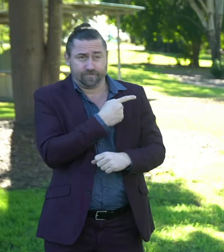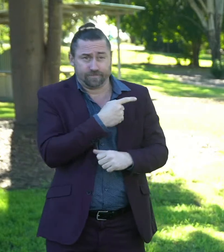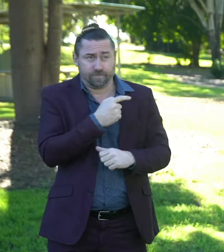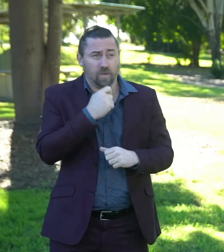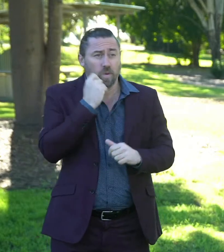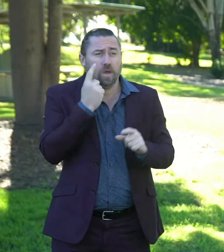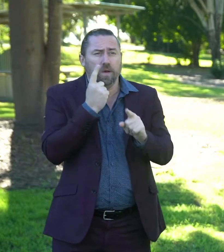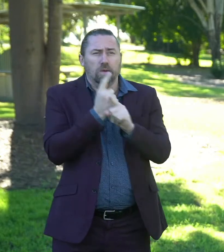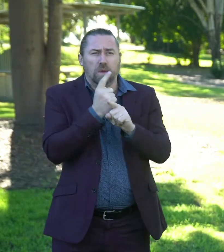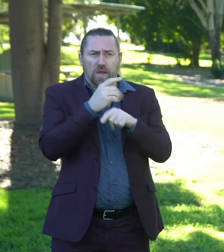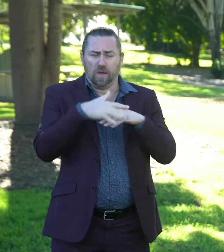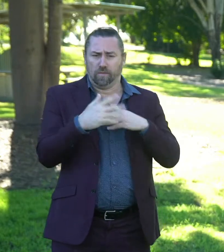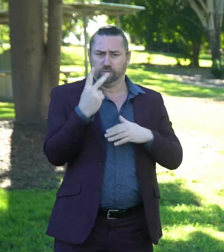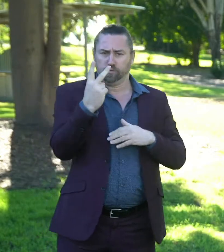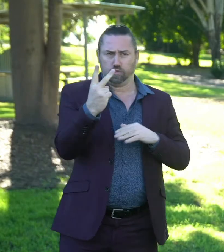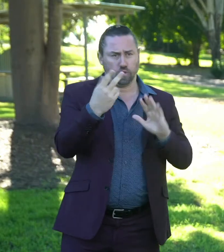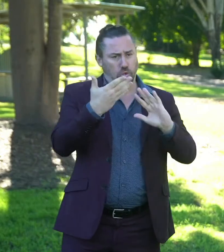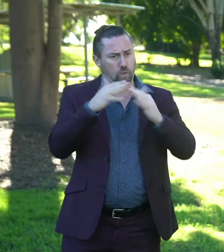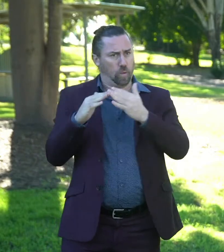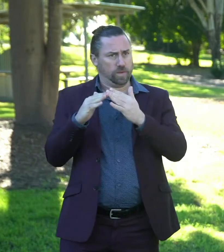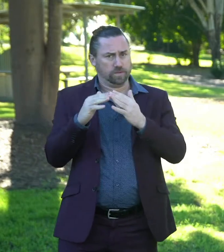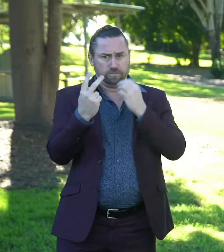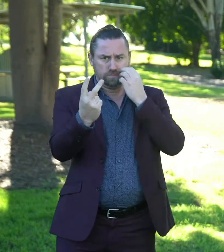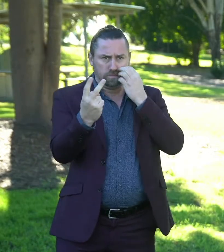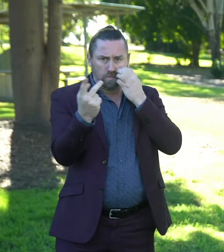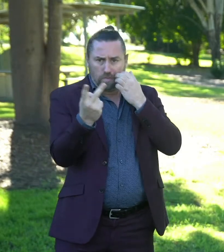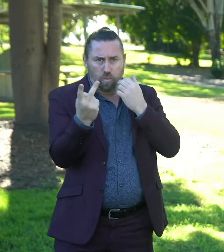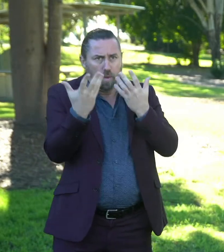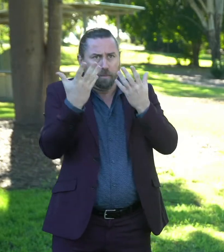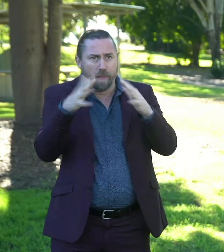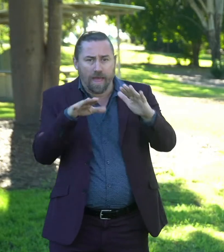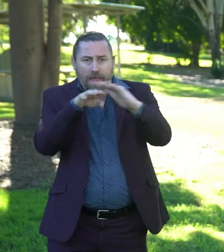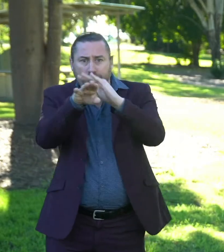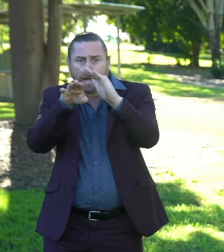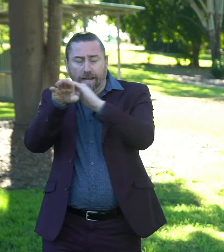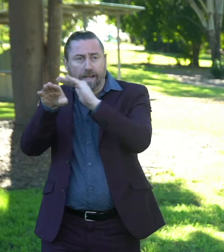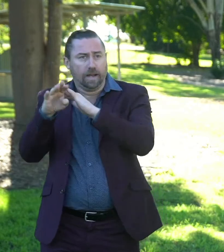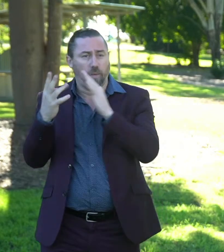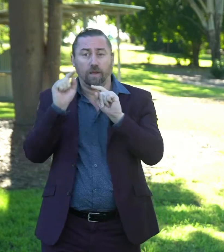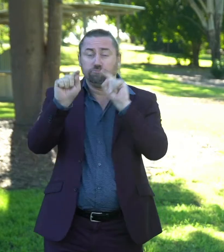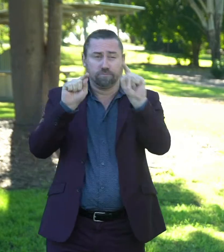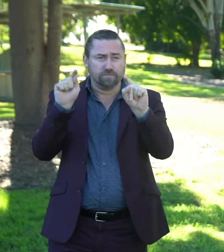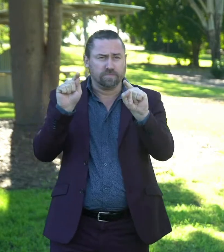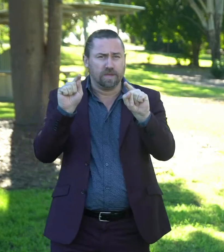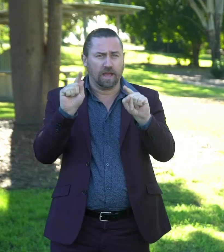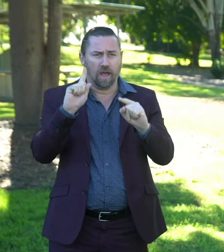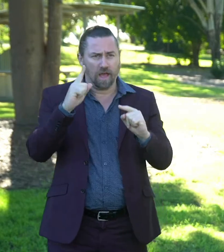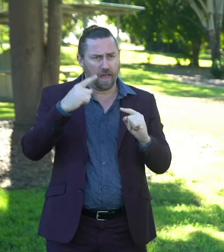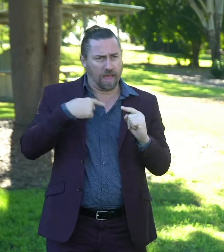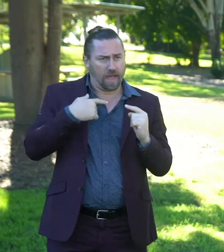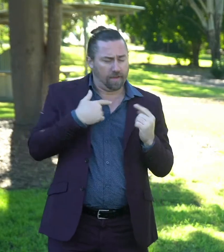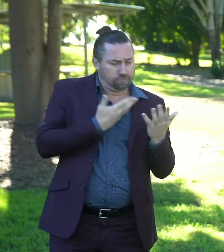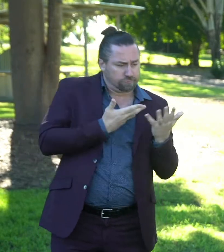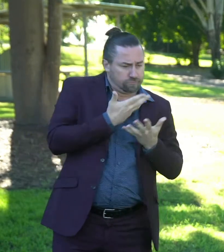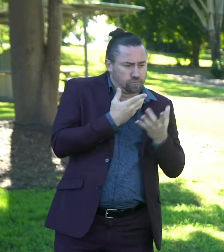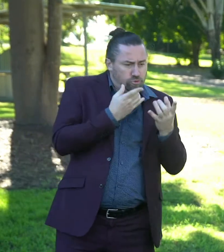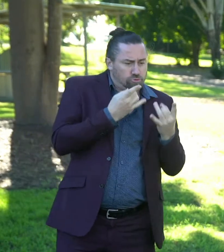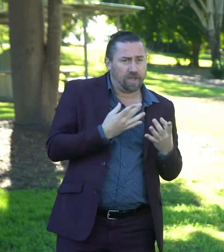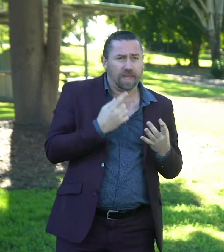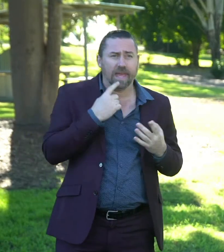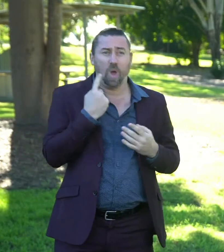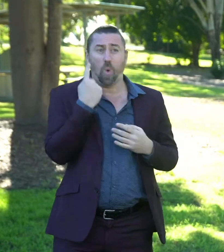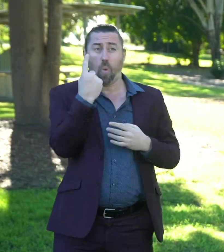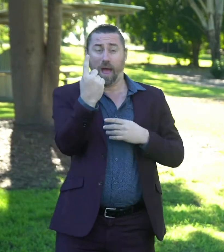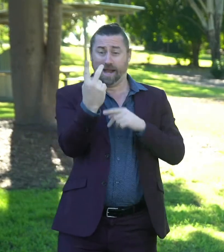some further details about where these people have been. My understanding is that one of these